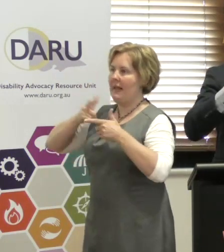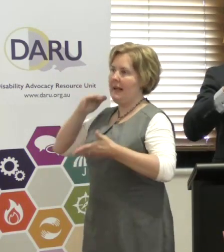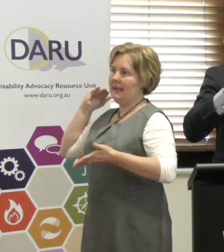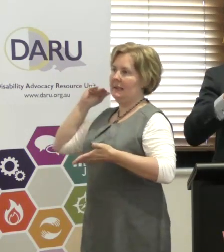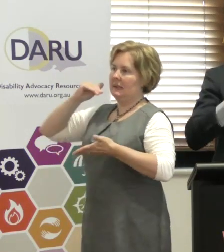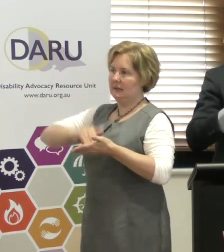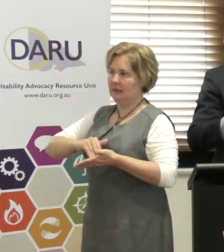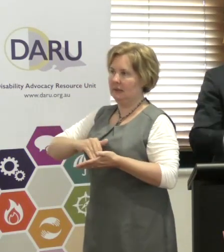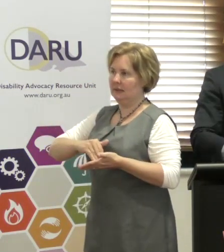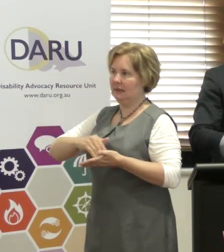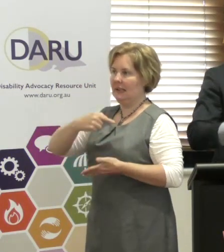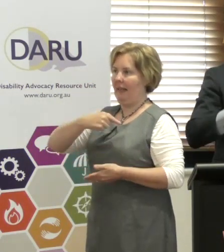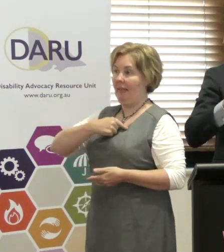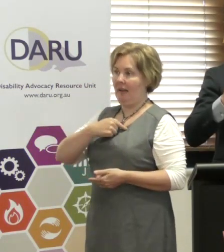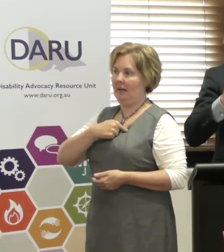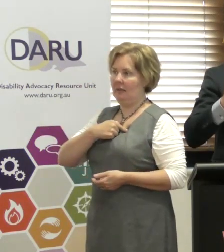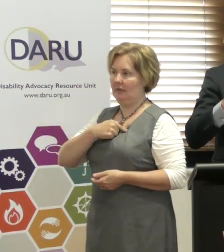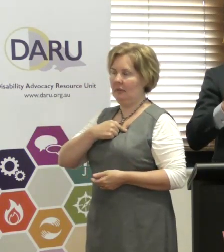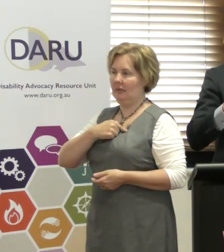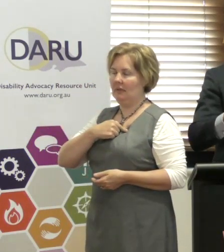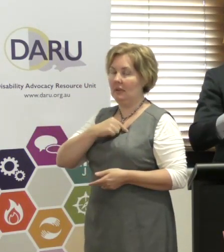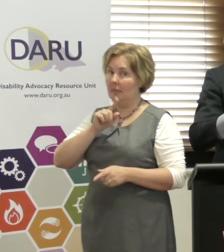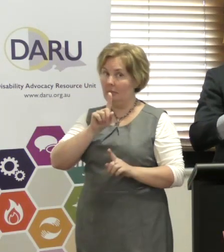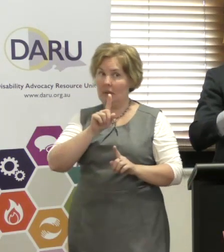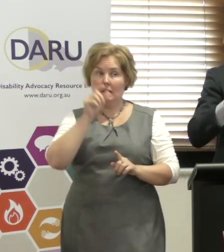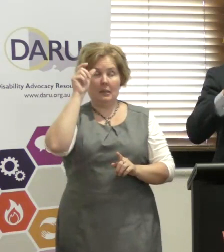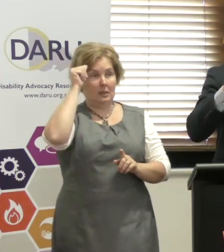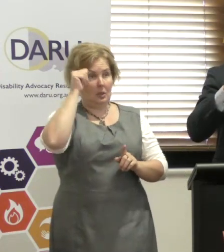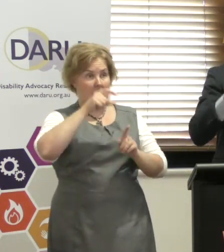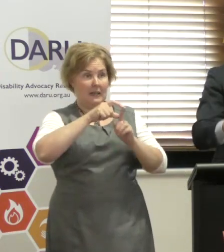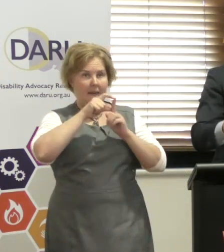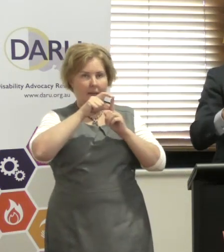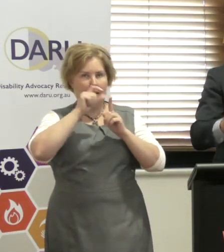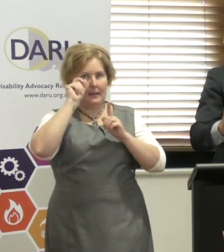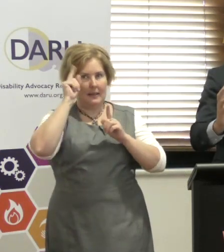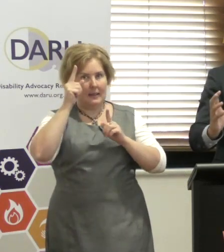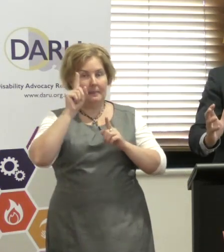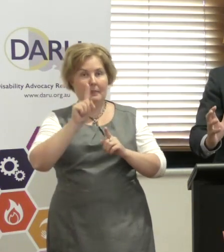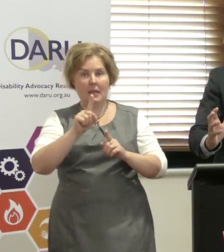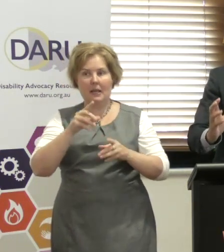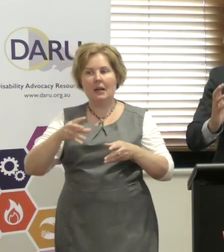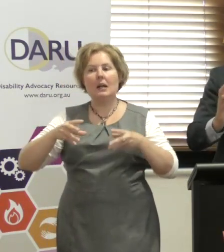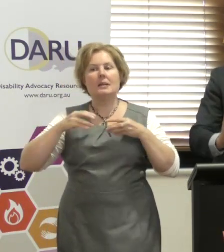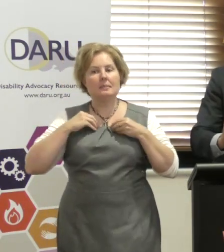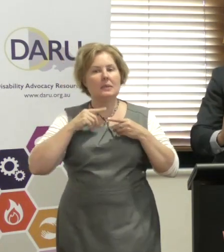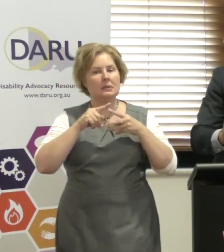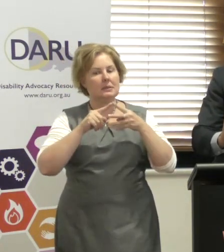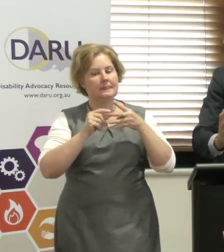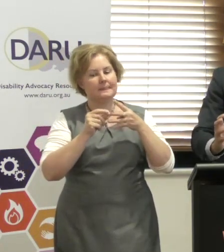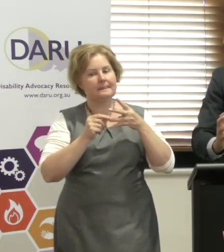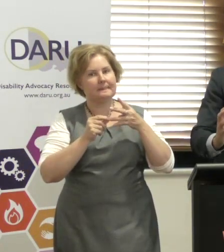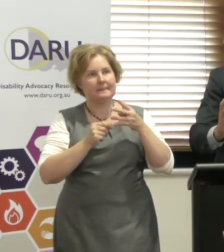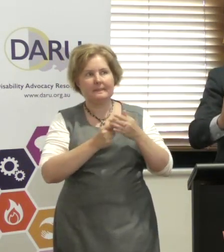so, as difficult as it is to get your head around this, it's the acceptance of some of these things are happening in